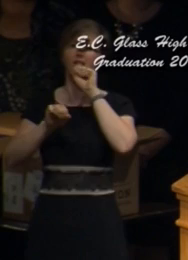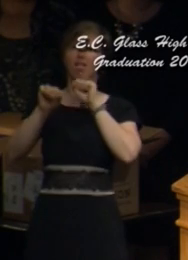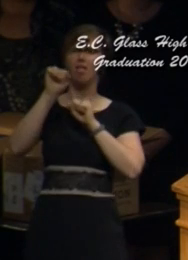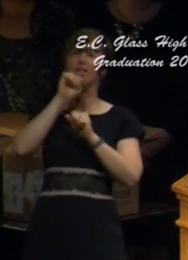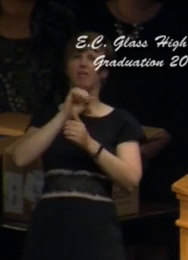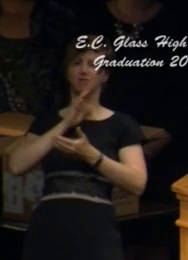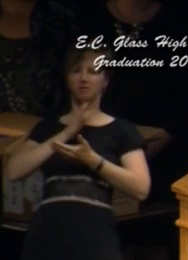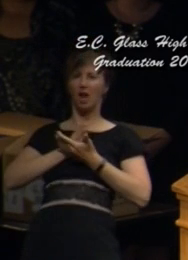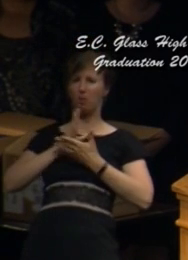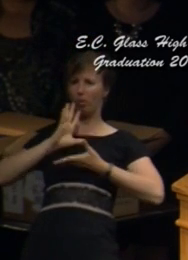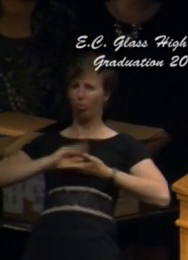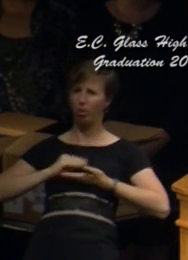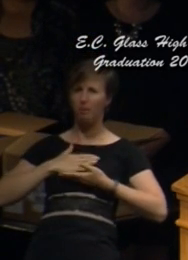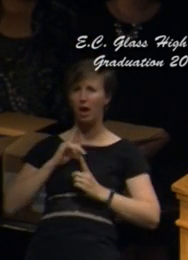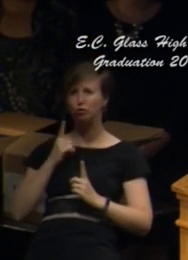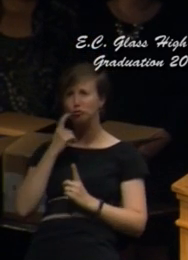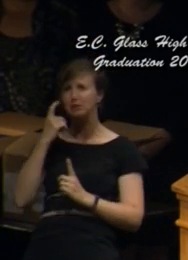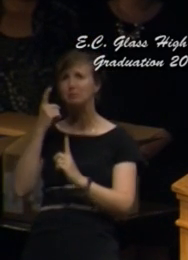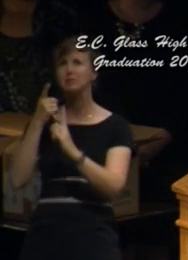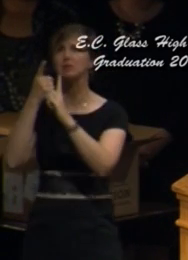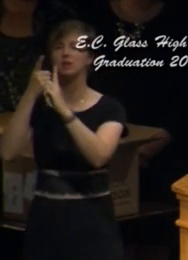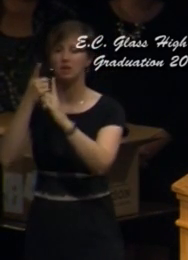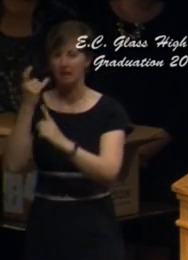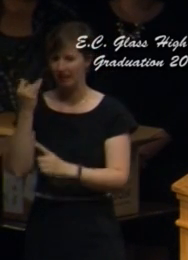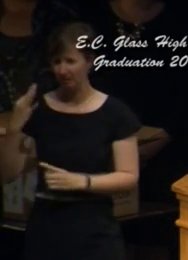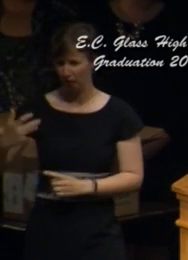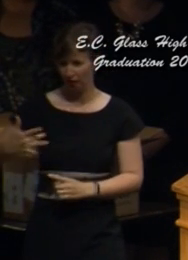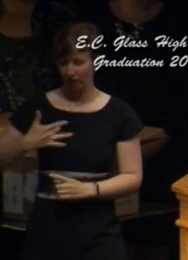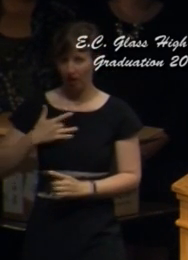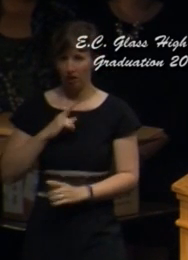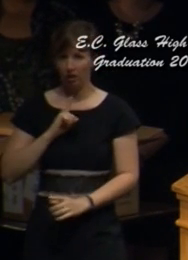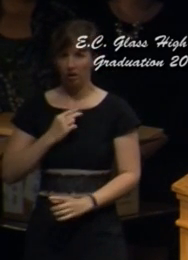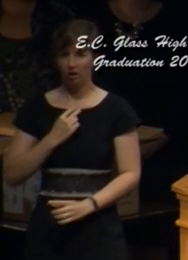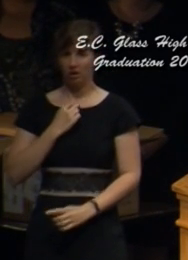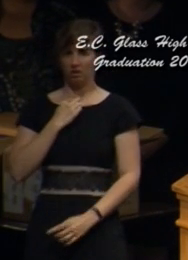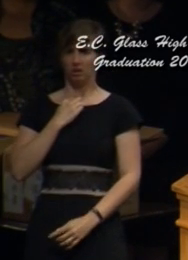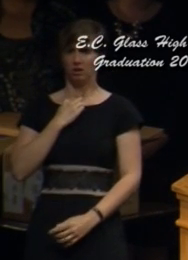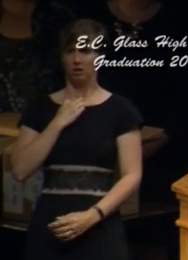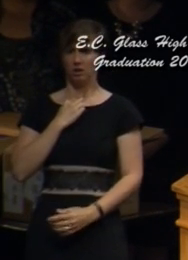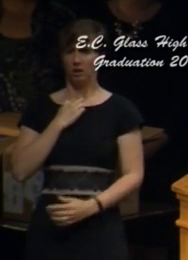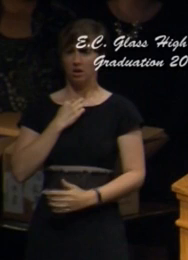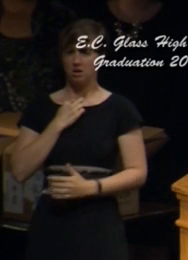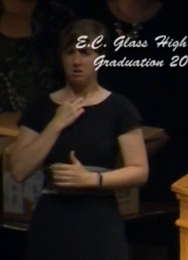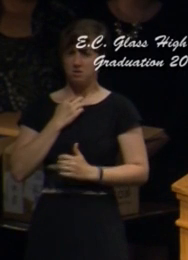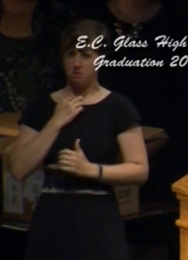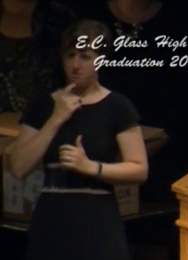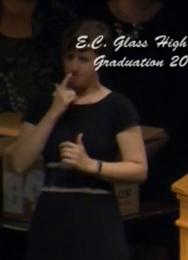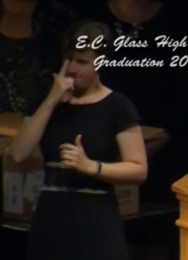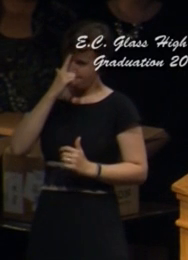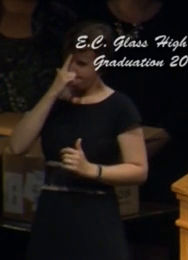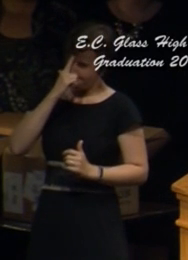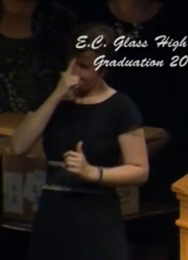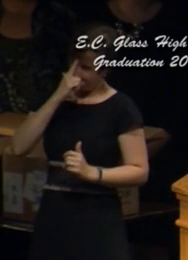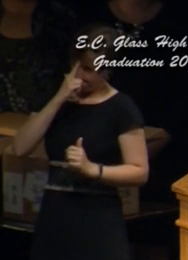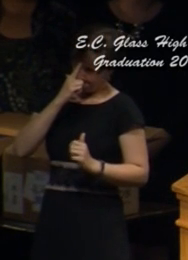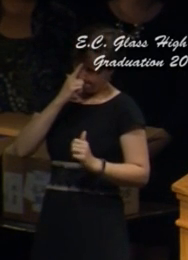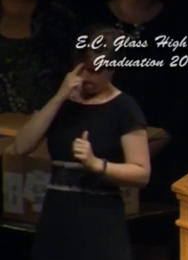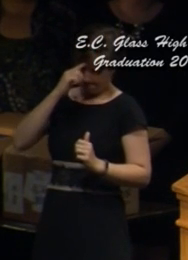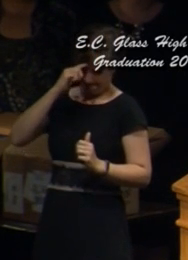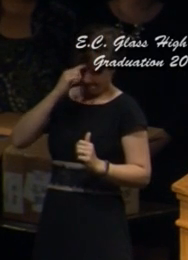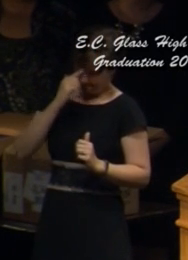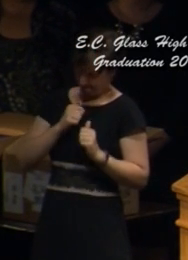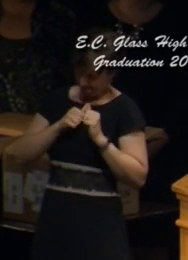your dreams. When you feel like your back is against the wall, push harder to prove everyone